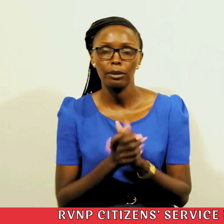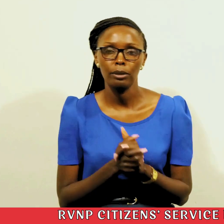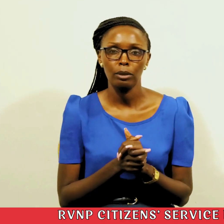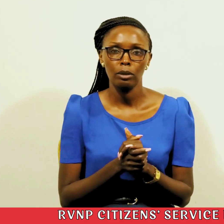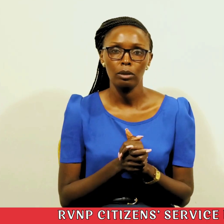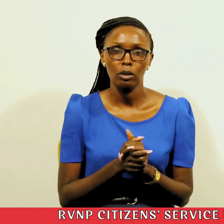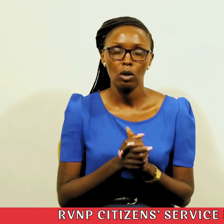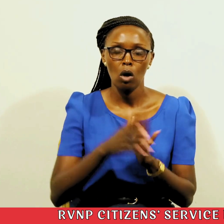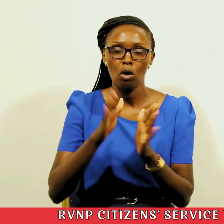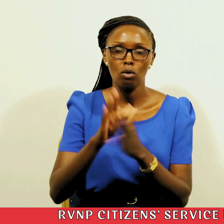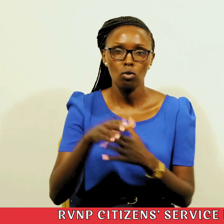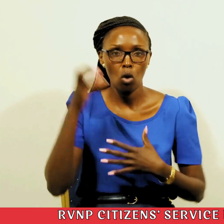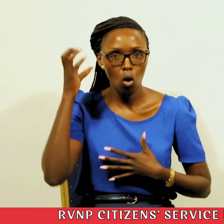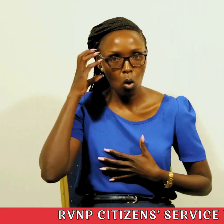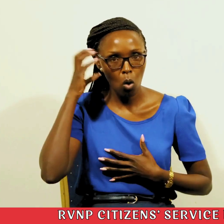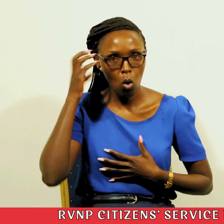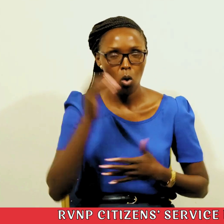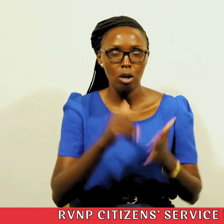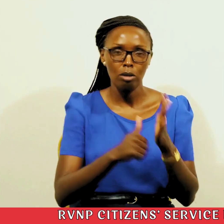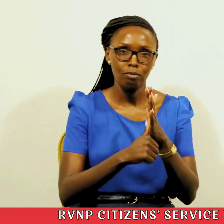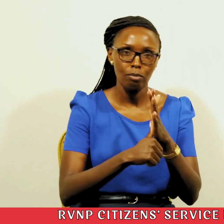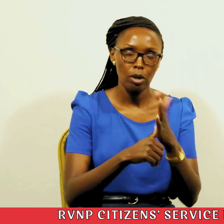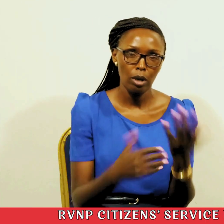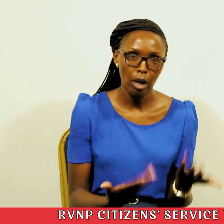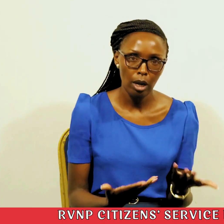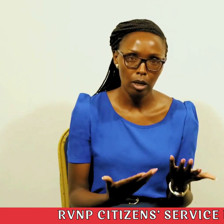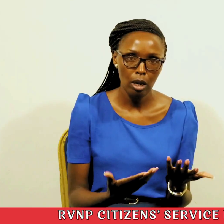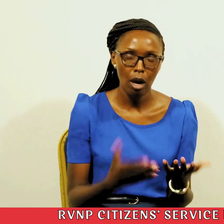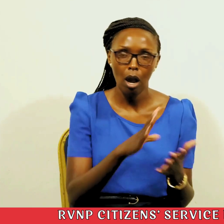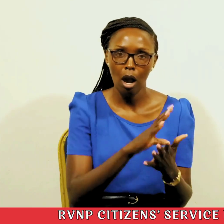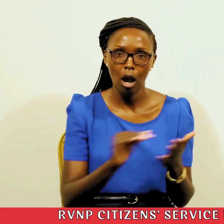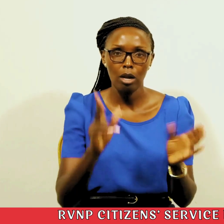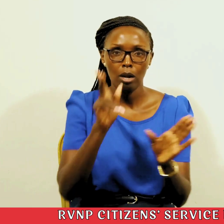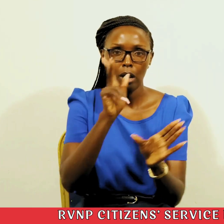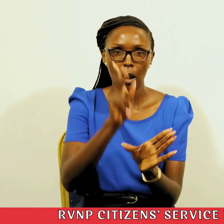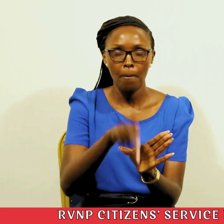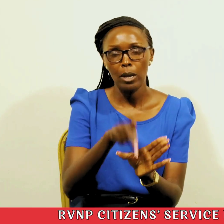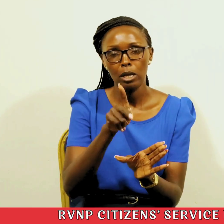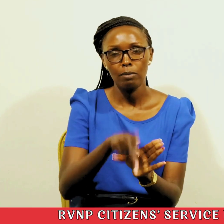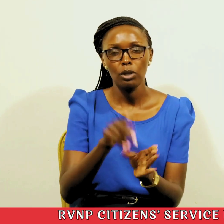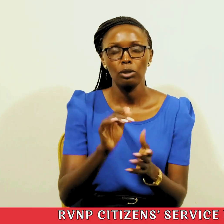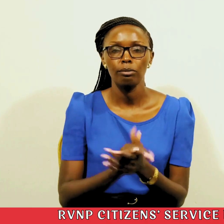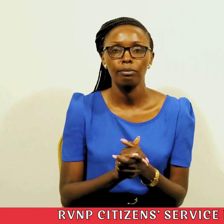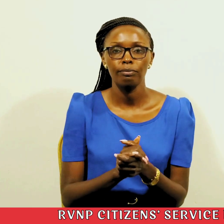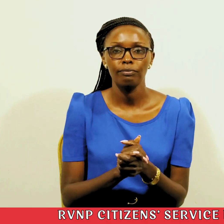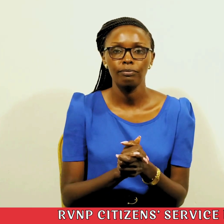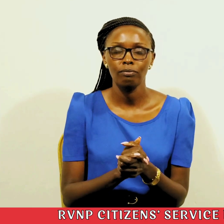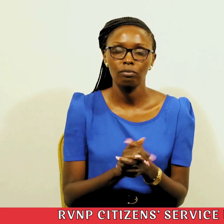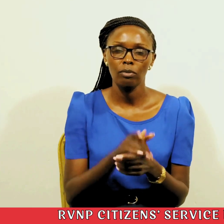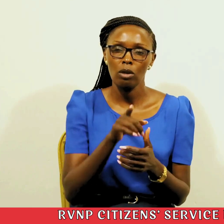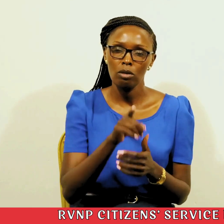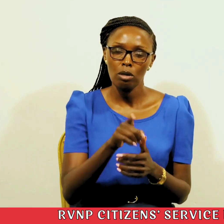college ID and participation. This is a free